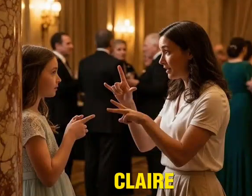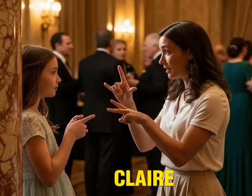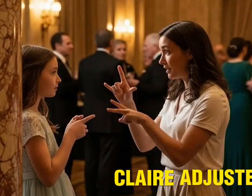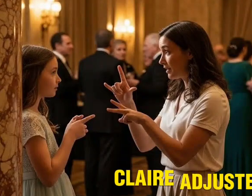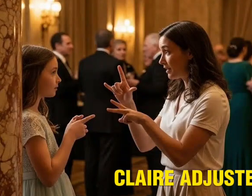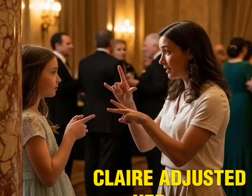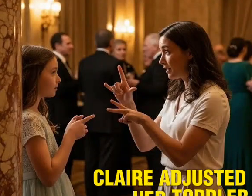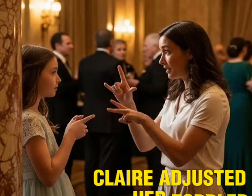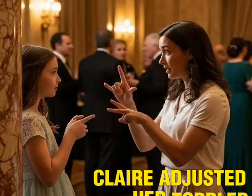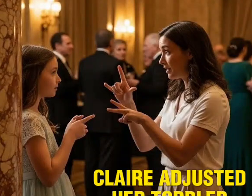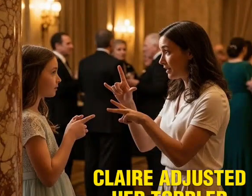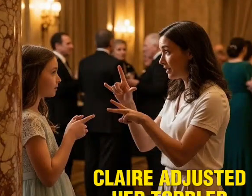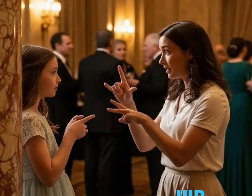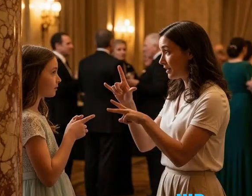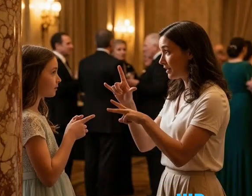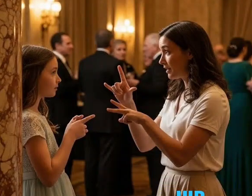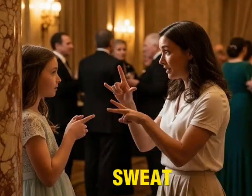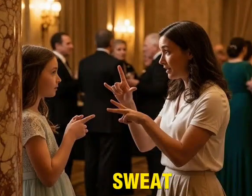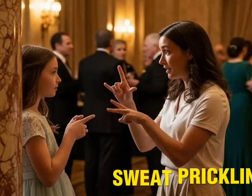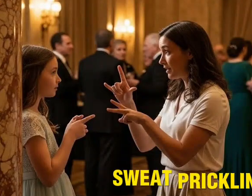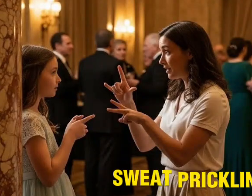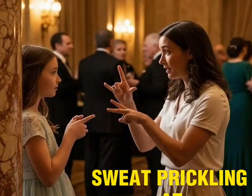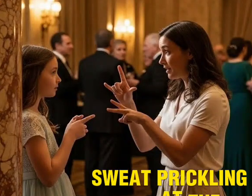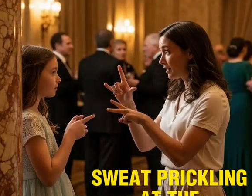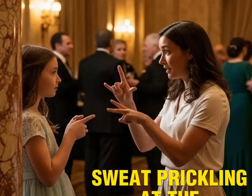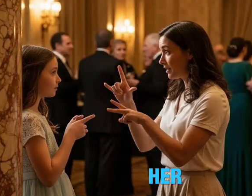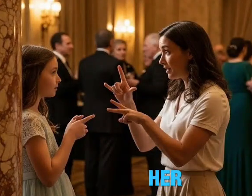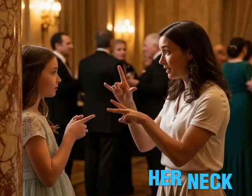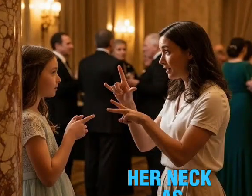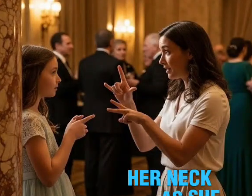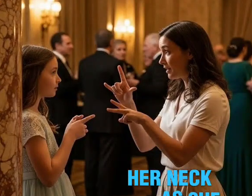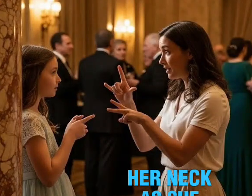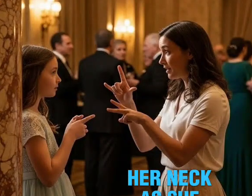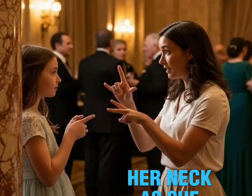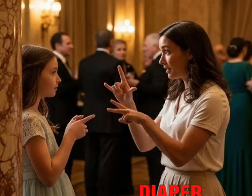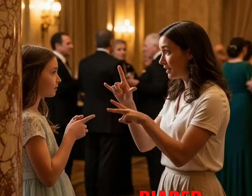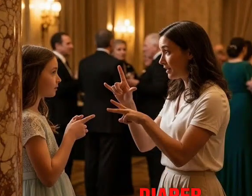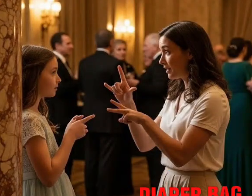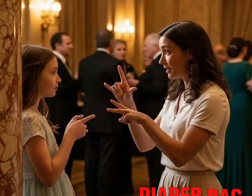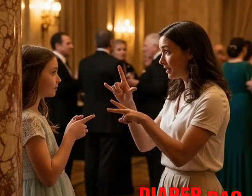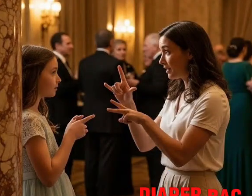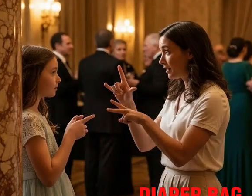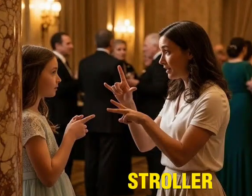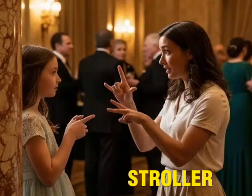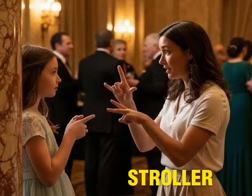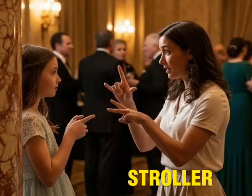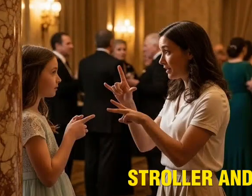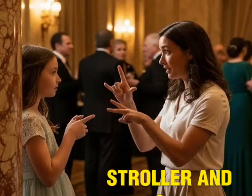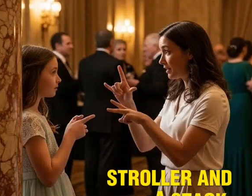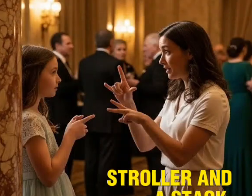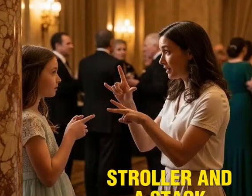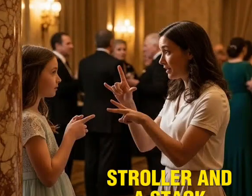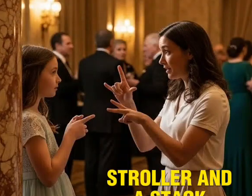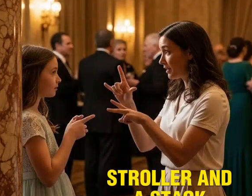Claire adjusted her toddler on her hip, sweat prickling at the back of her neck as she wrestled a diaper bag, stroller, and a stack of boarding